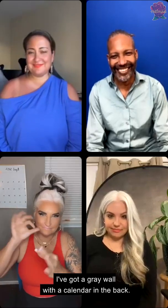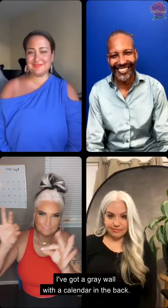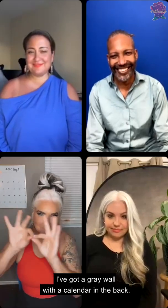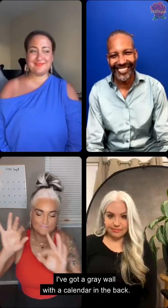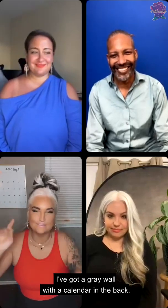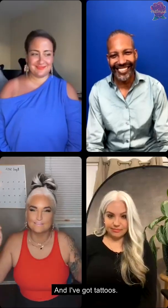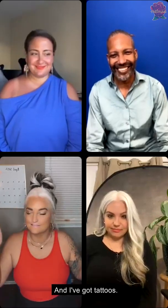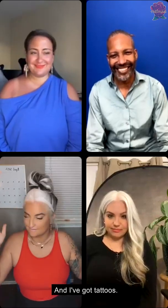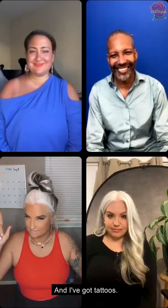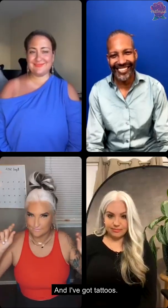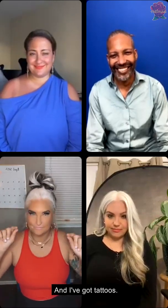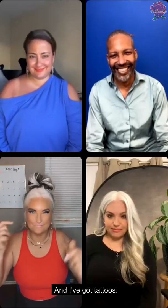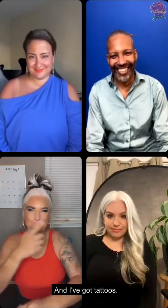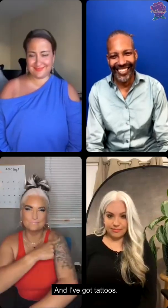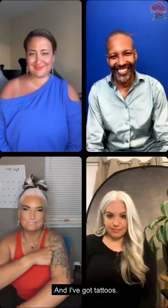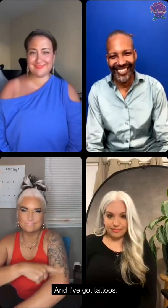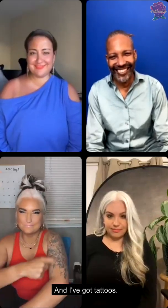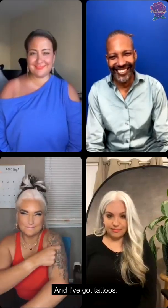the back,